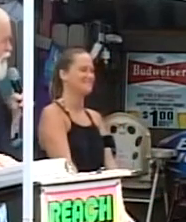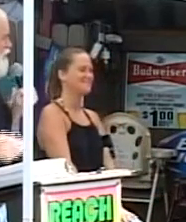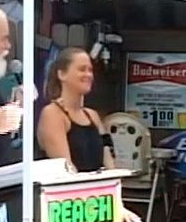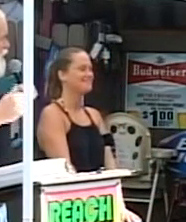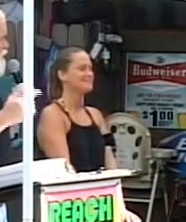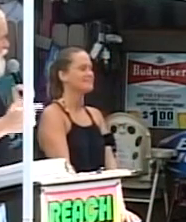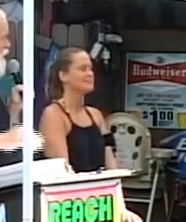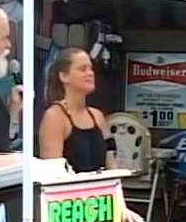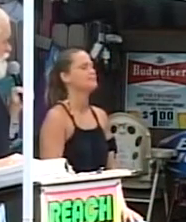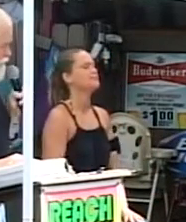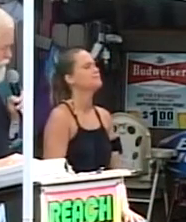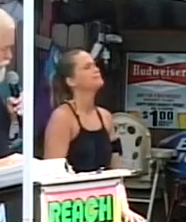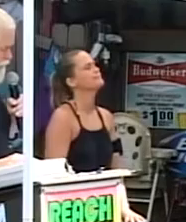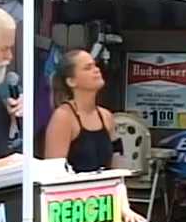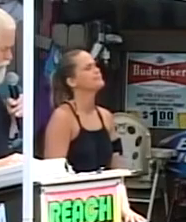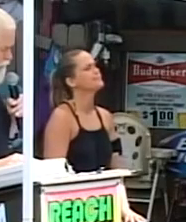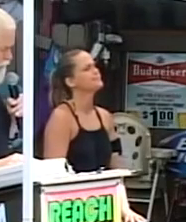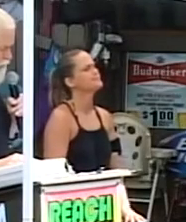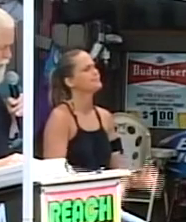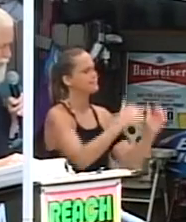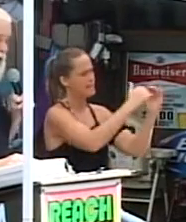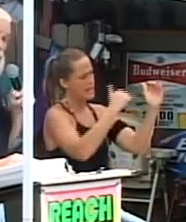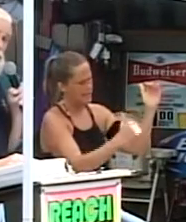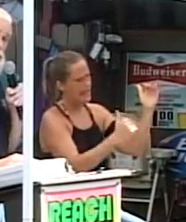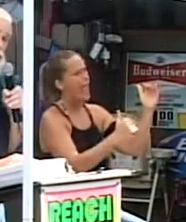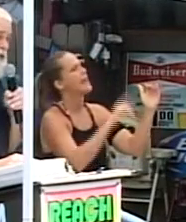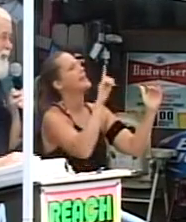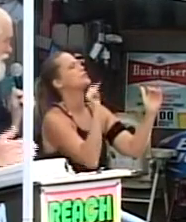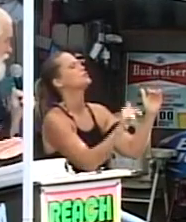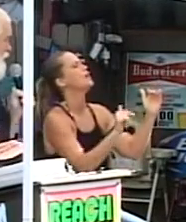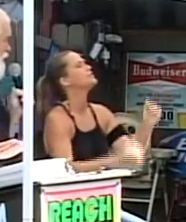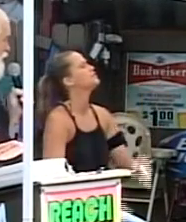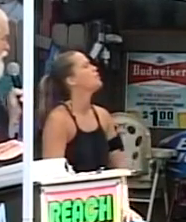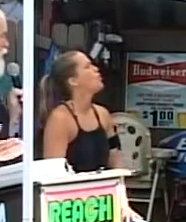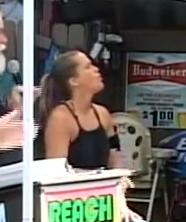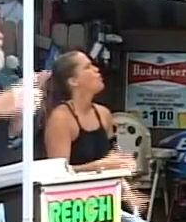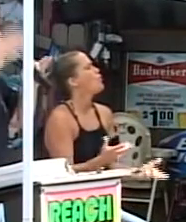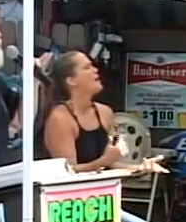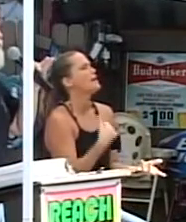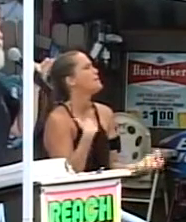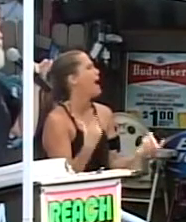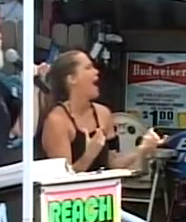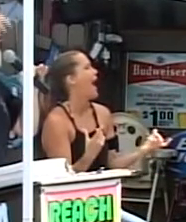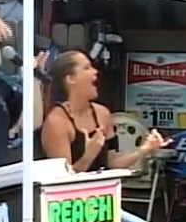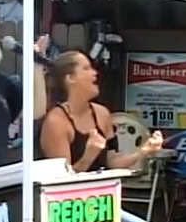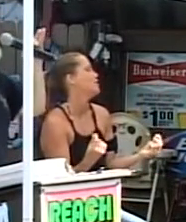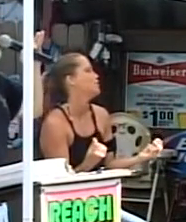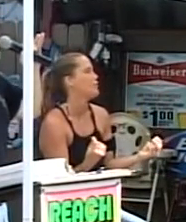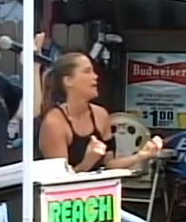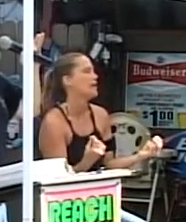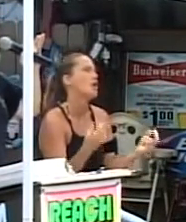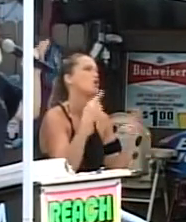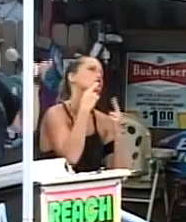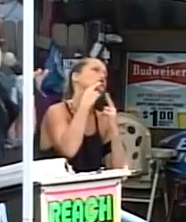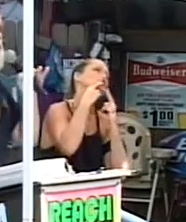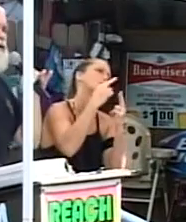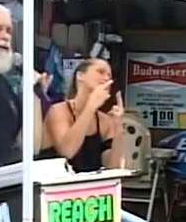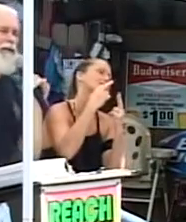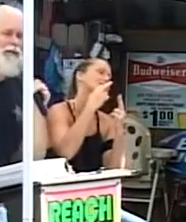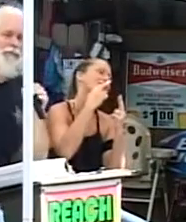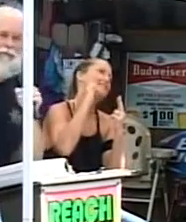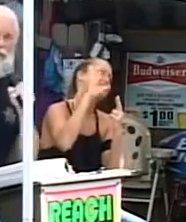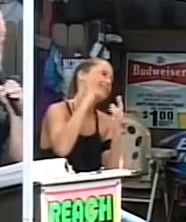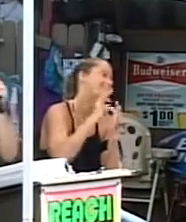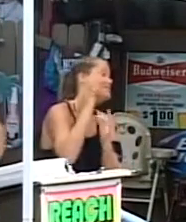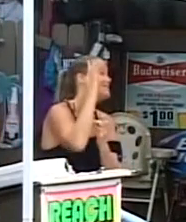in response to his Spirit? Do I allow him to lead still? Or was it just one of those moments where, oh, good, I'm saved. Now